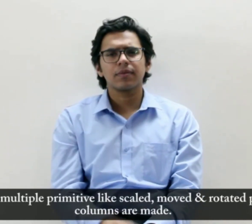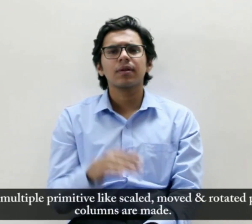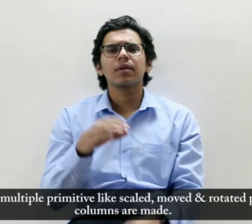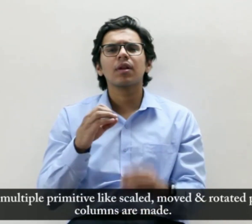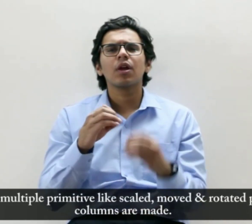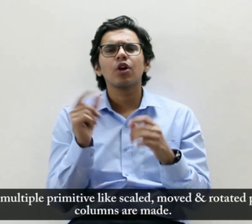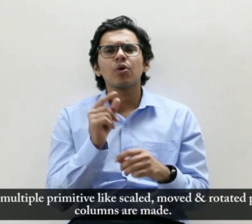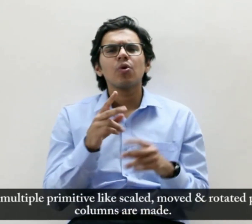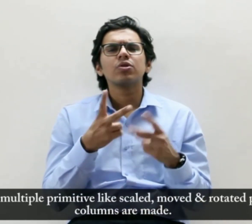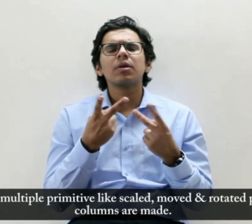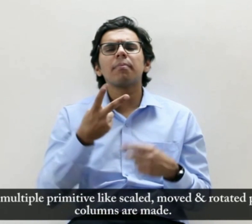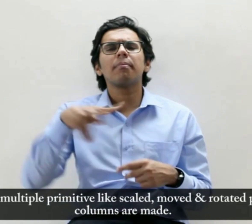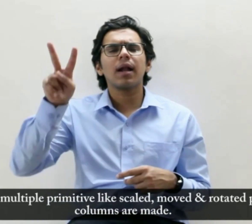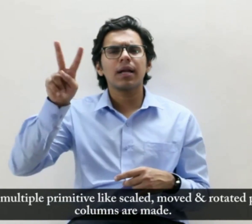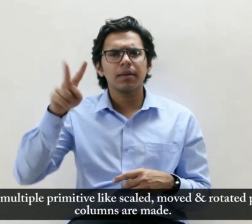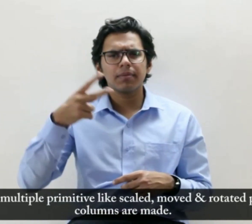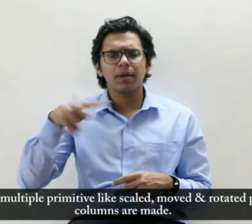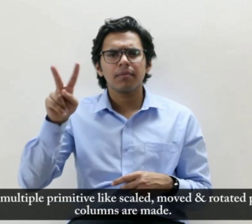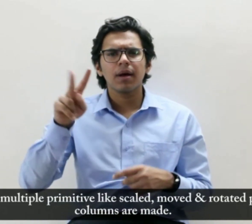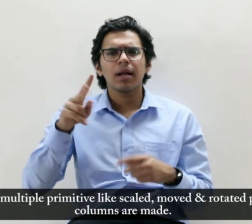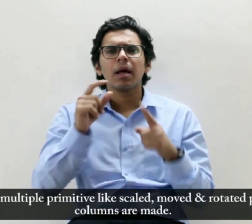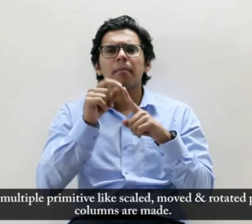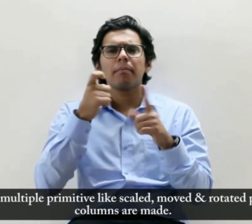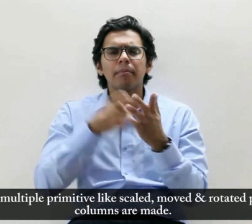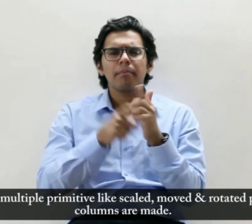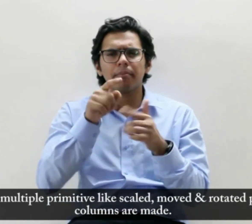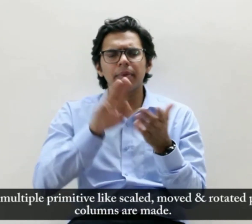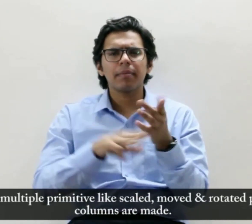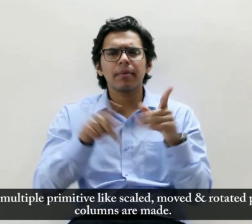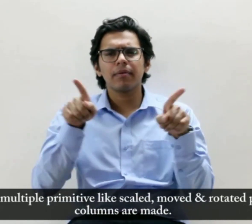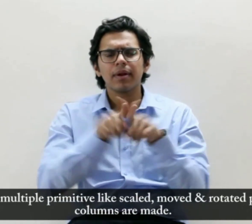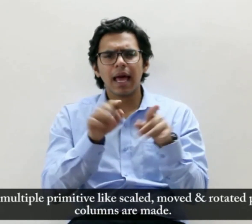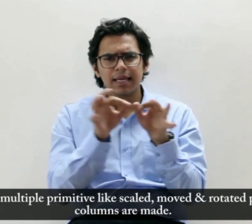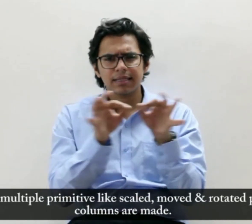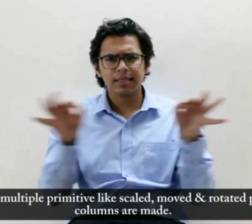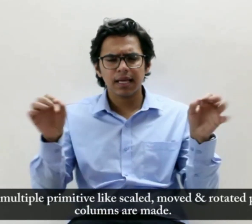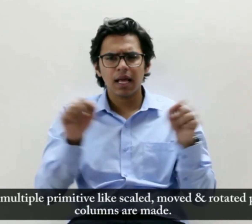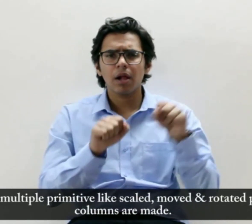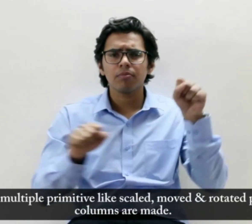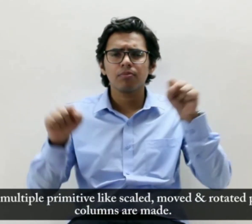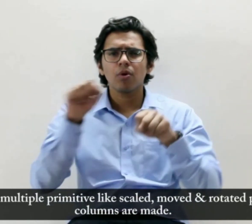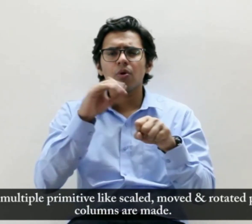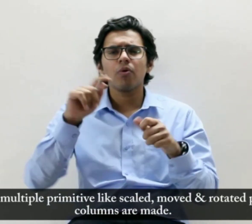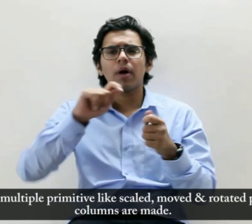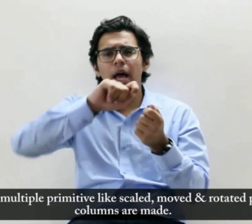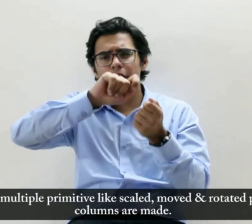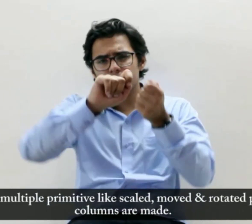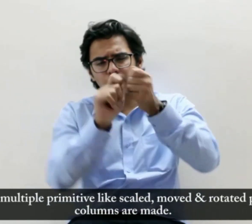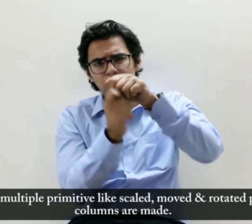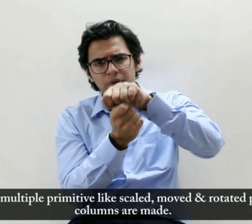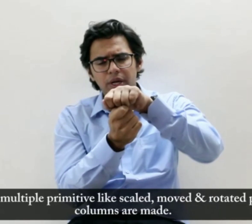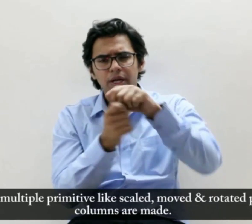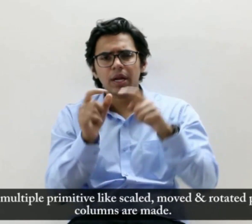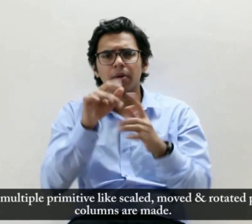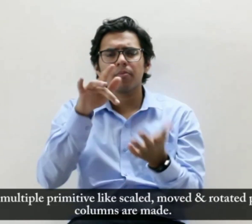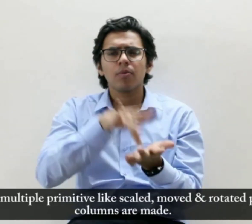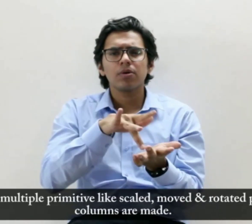By using multiple primitives like scaled, moved, and rotated position, columns are made.